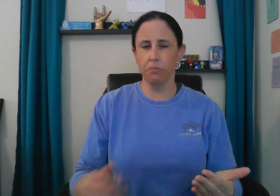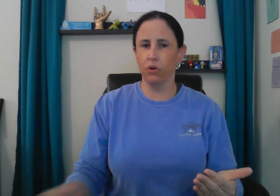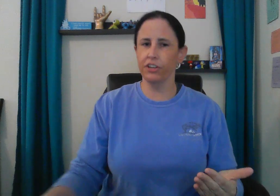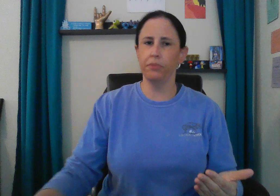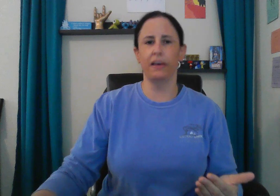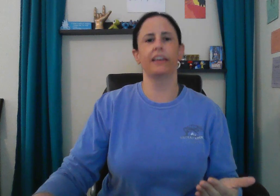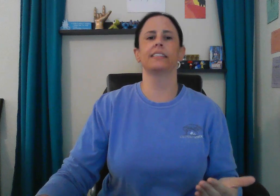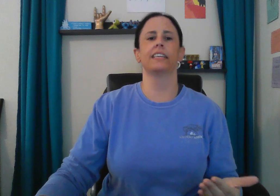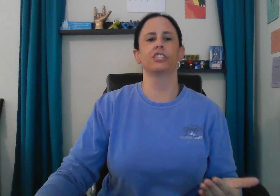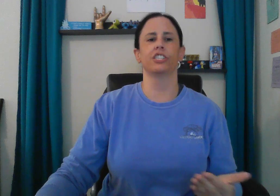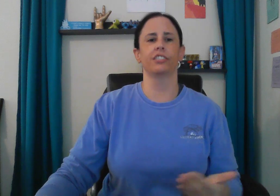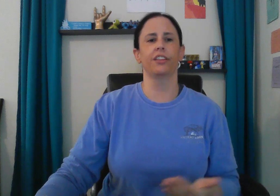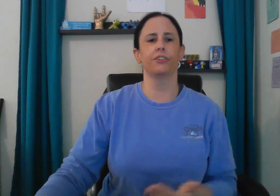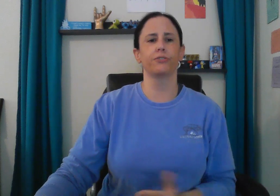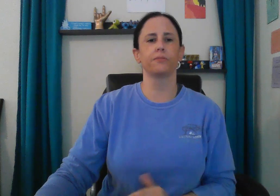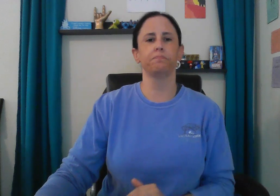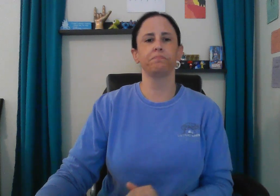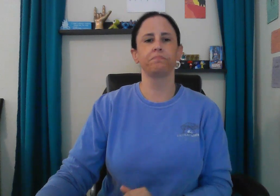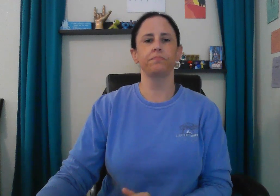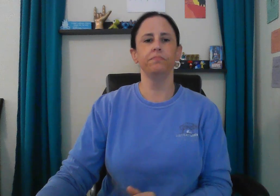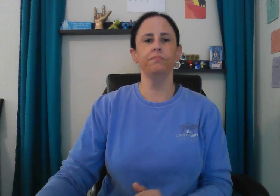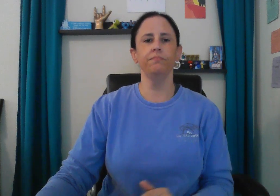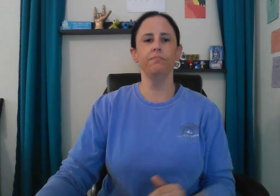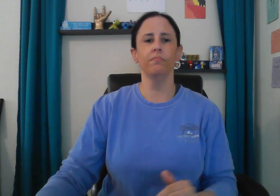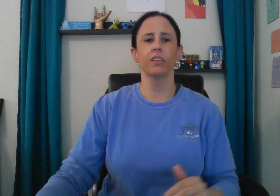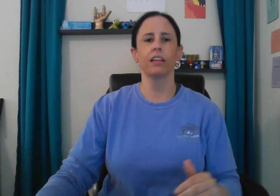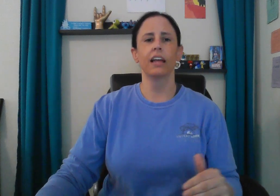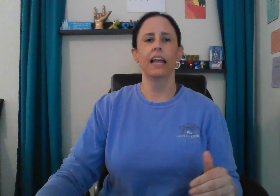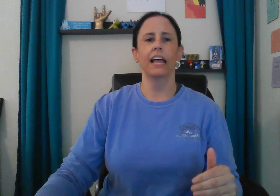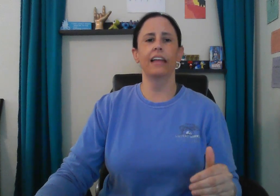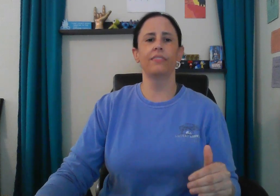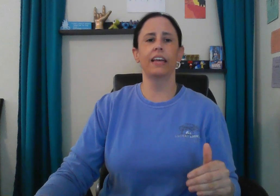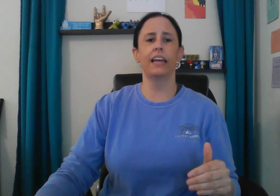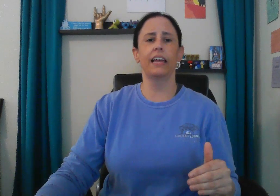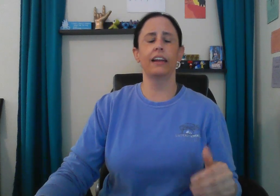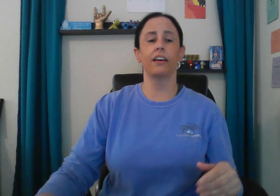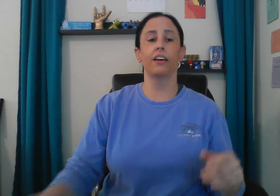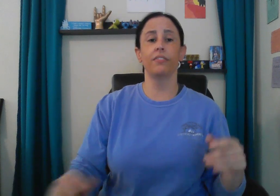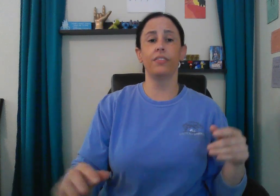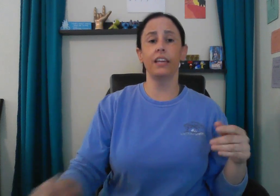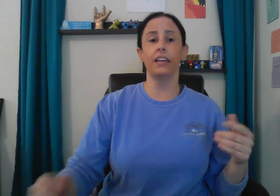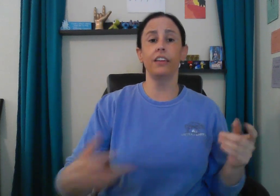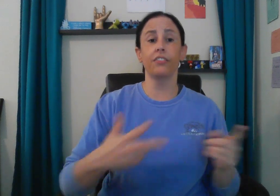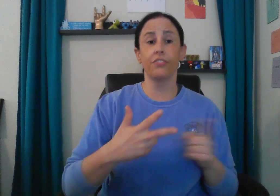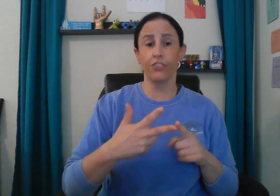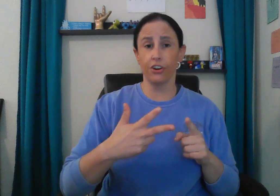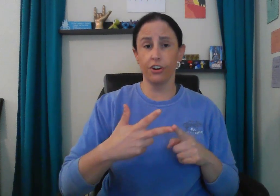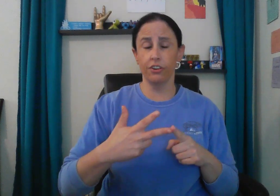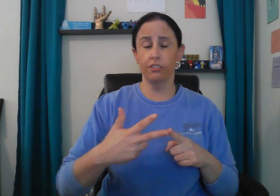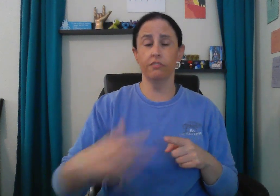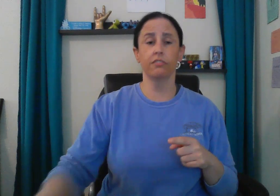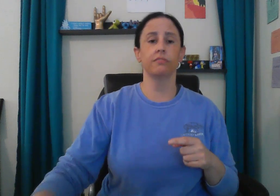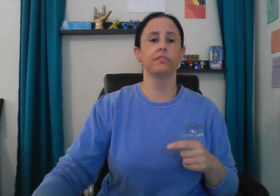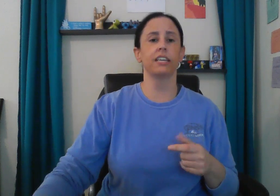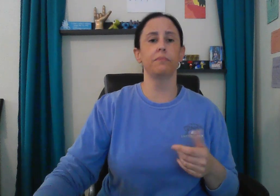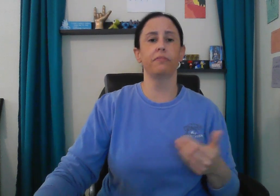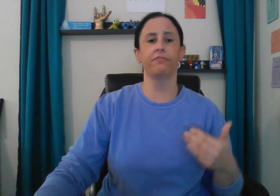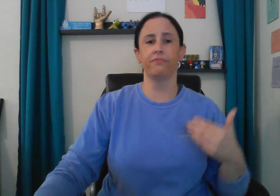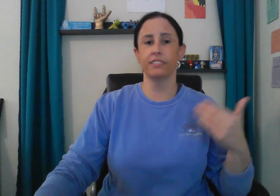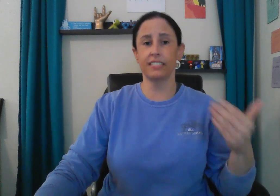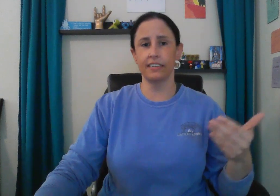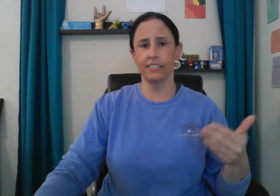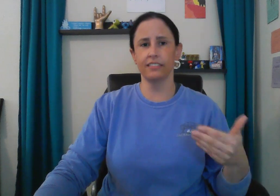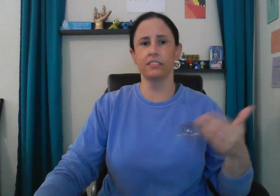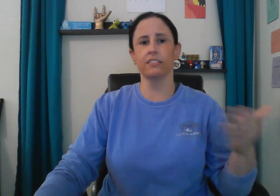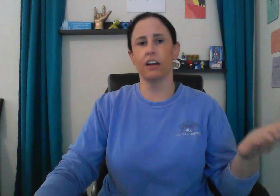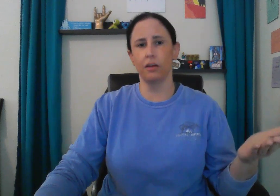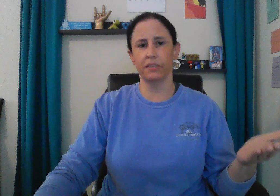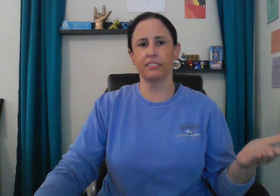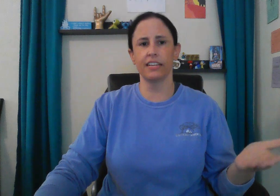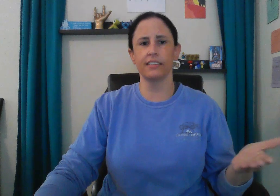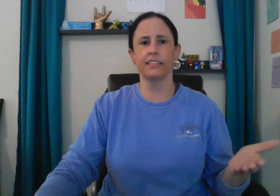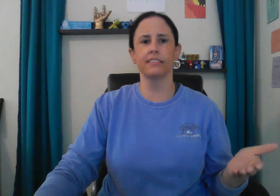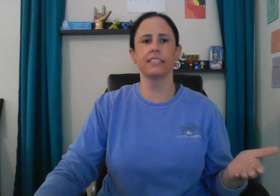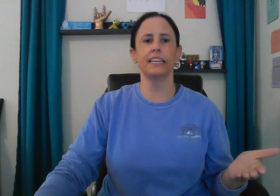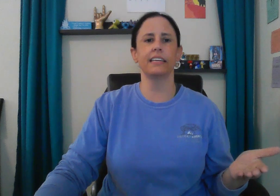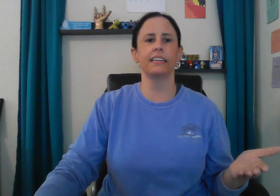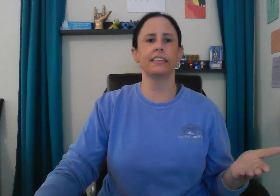important you pay attention to those. And then the third type of sentence, common sentence,